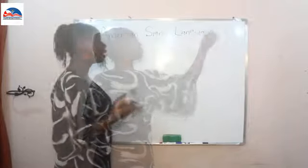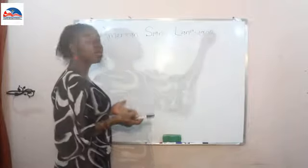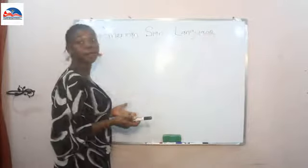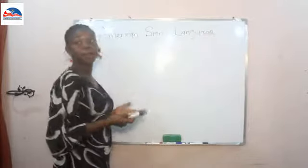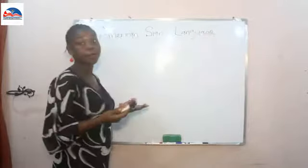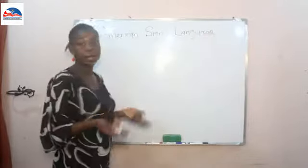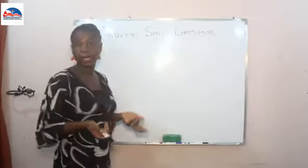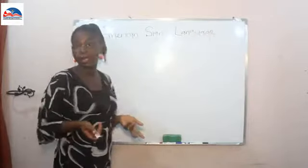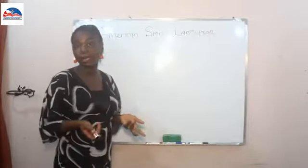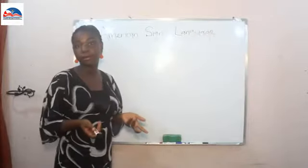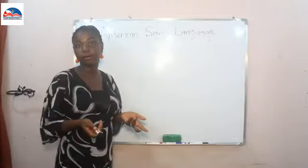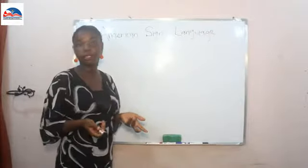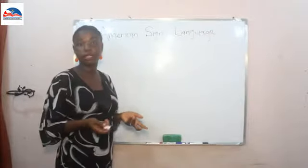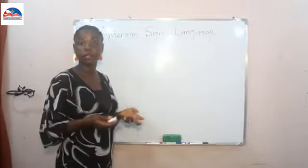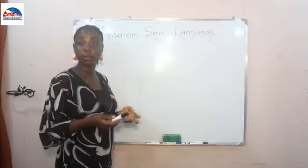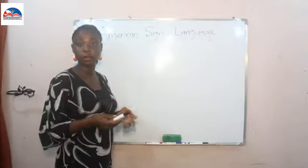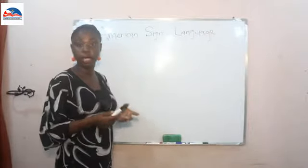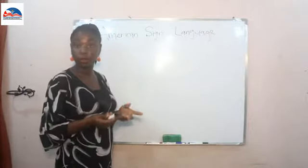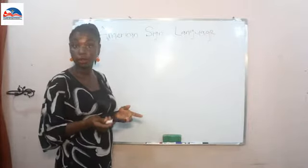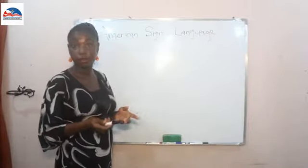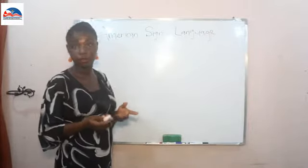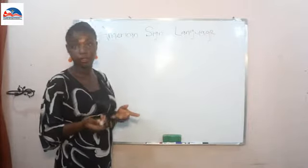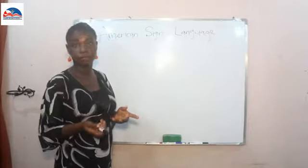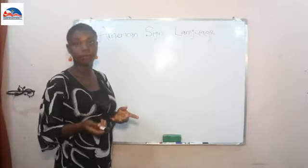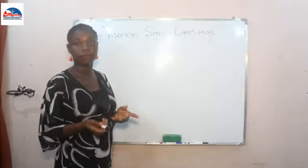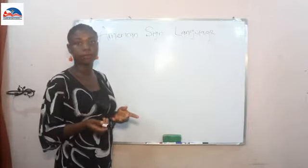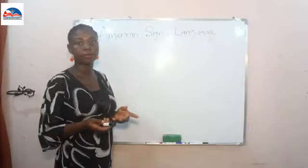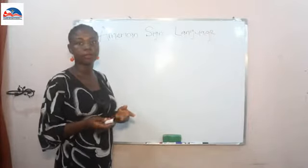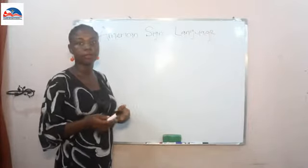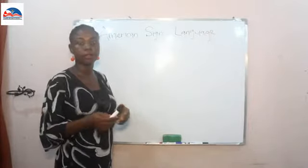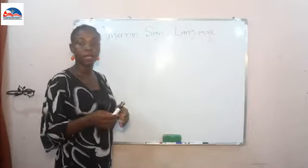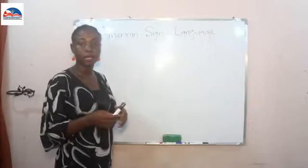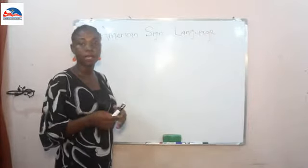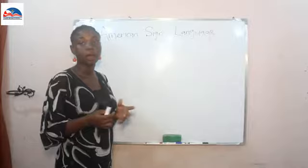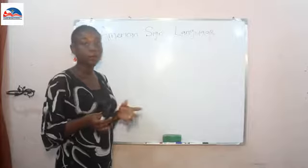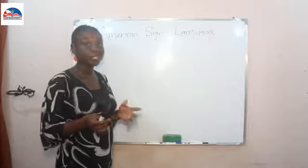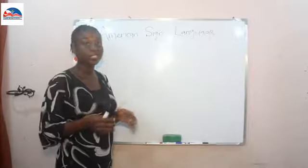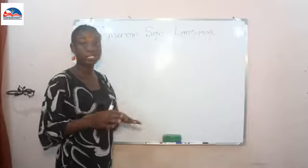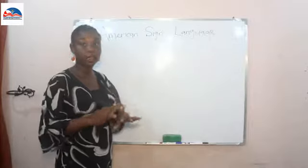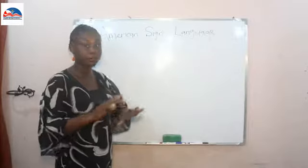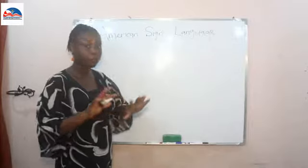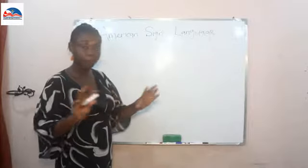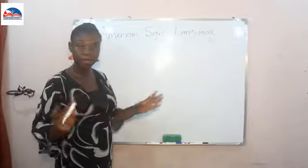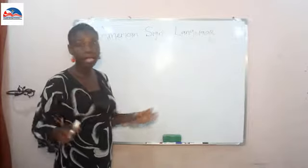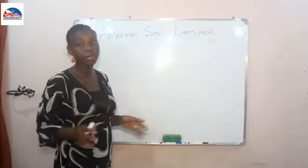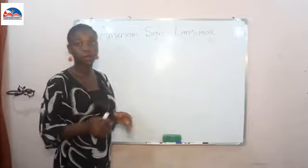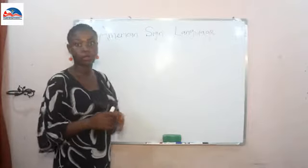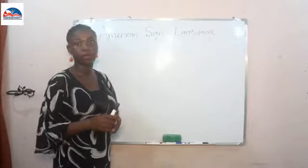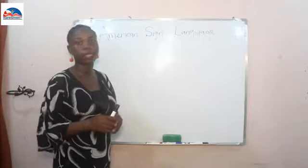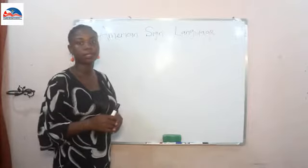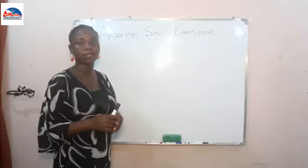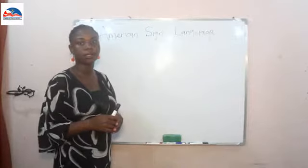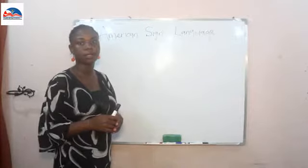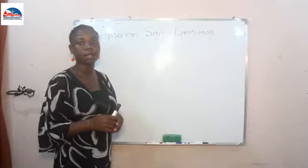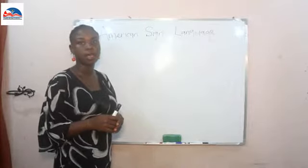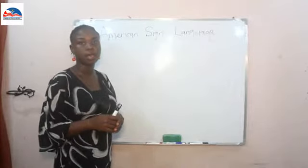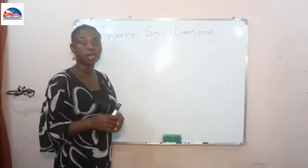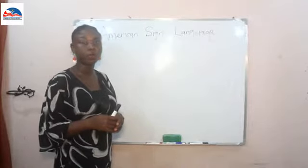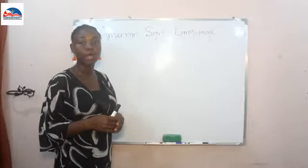This American Sign Language is the mother tongue of the deaf, the language the deaf basically understand. And we have